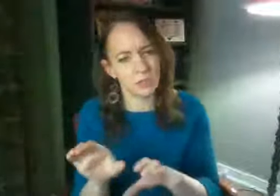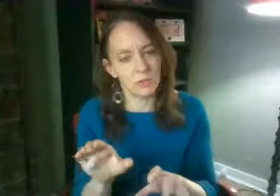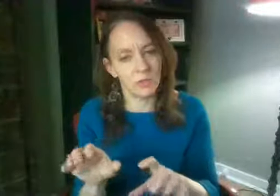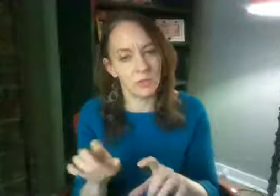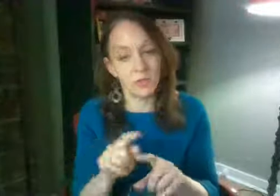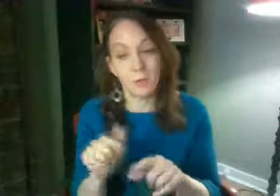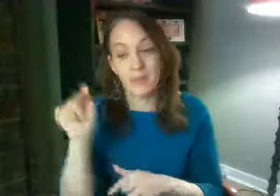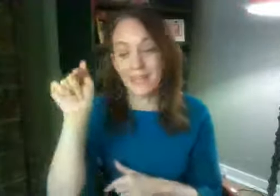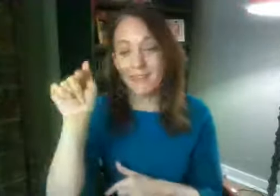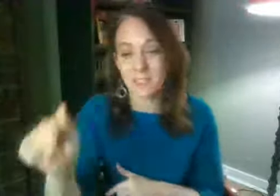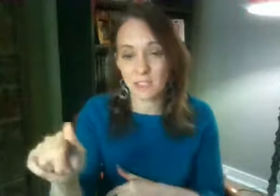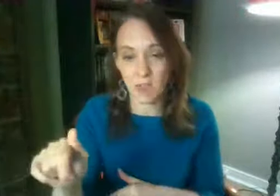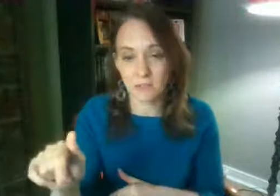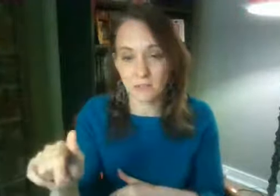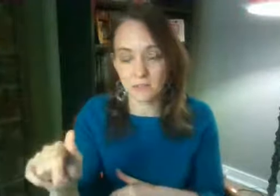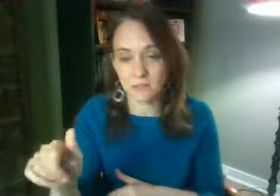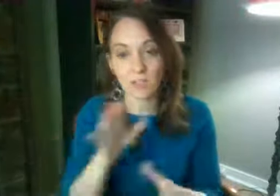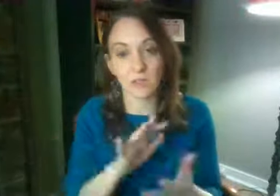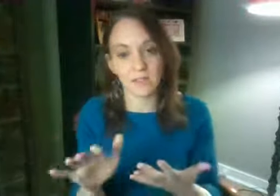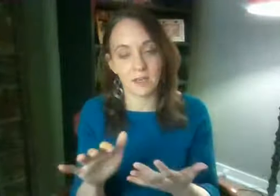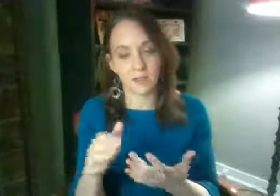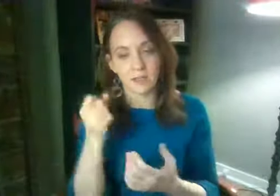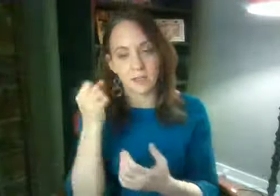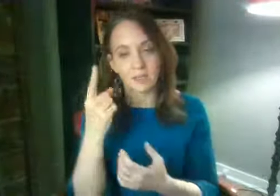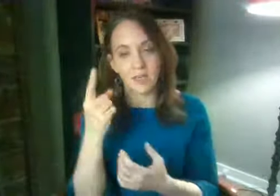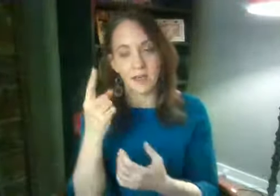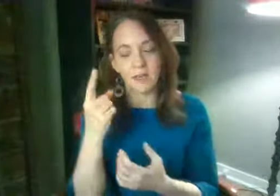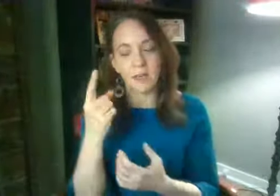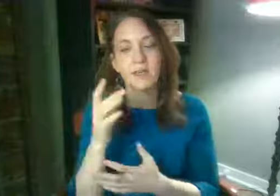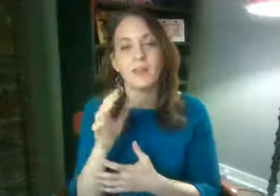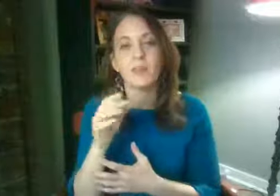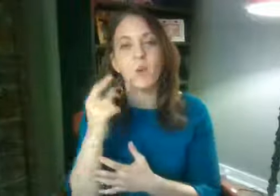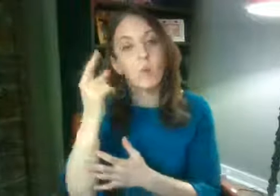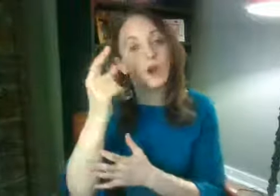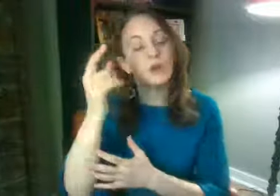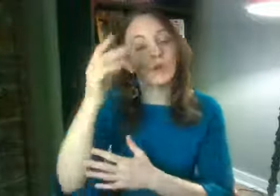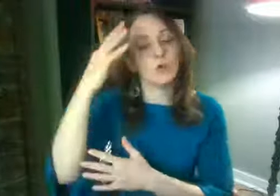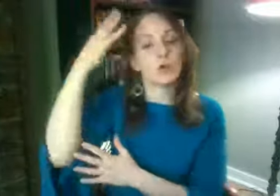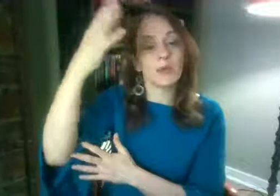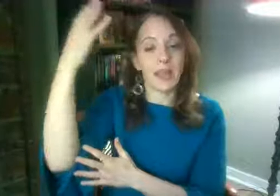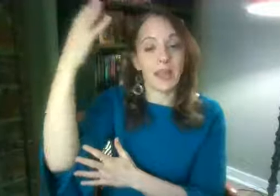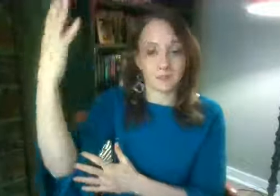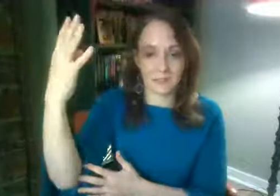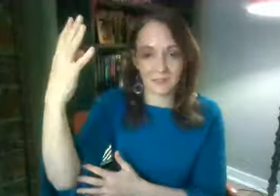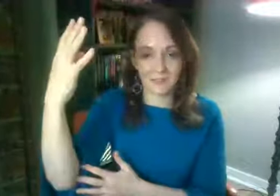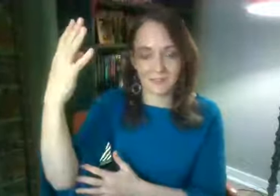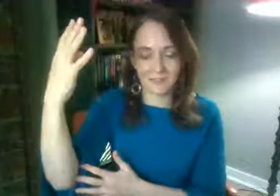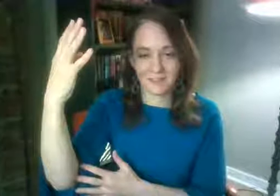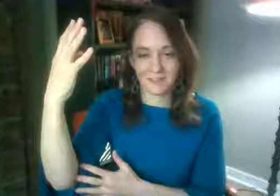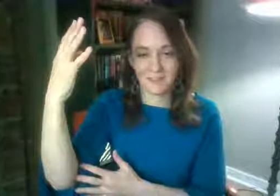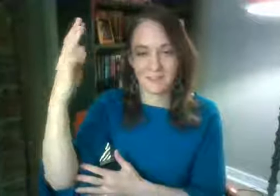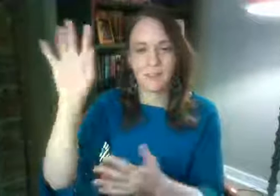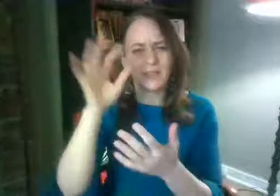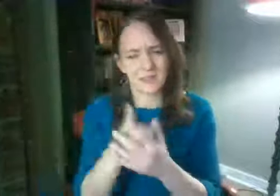do. But in this song, it's translated for us to understand the one who creates